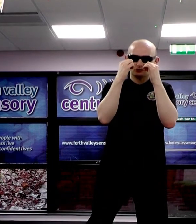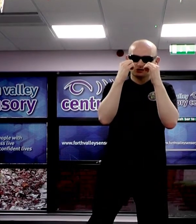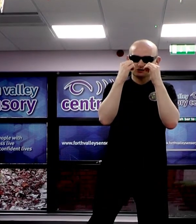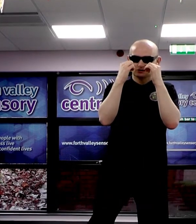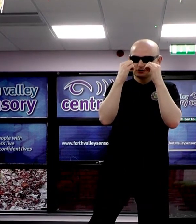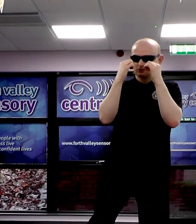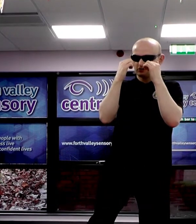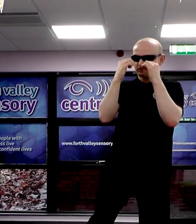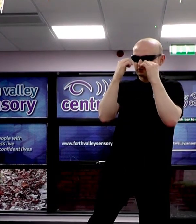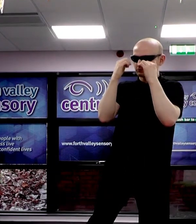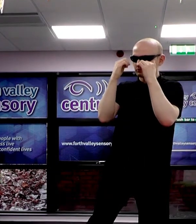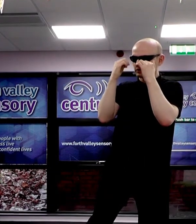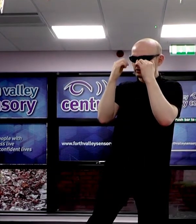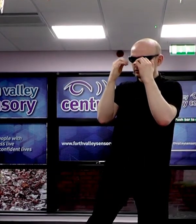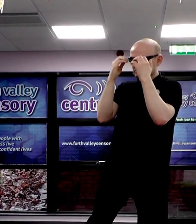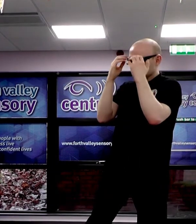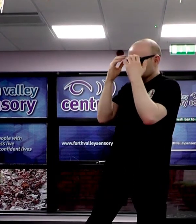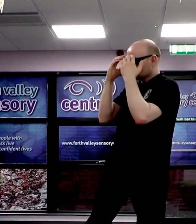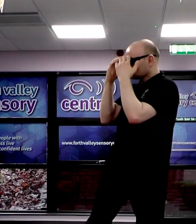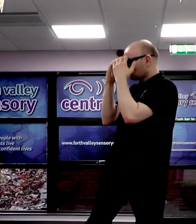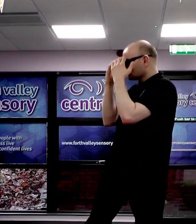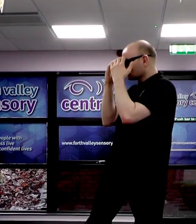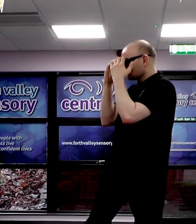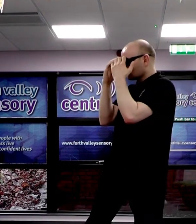apologise. Lift your right heel, turn to the right.